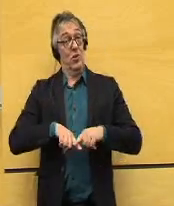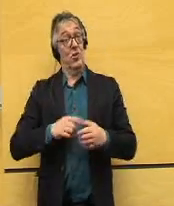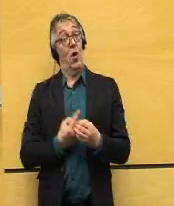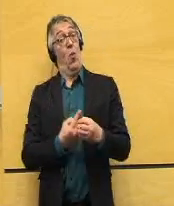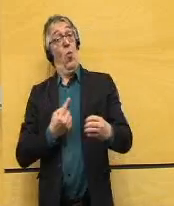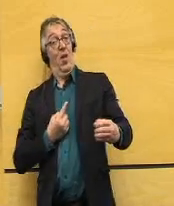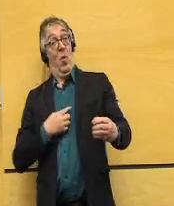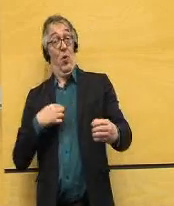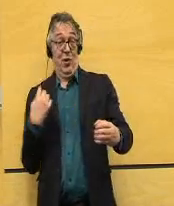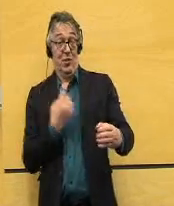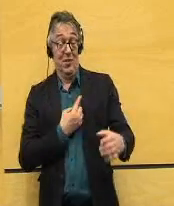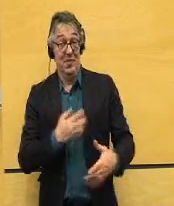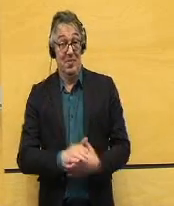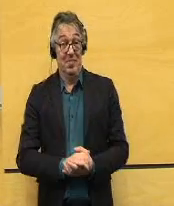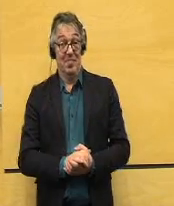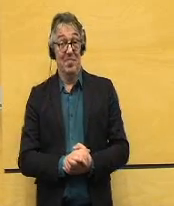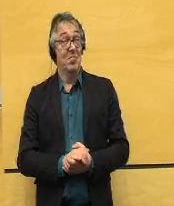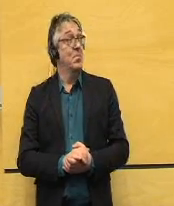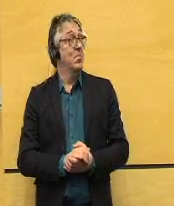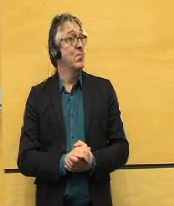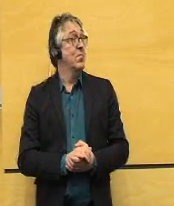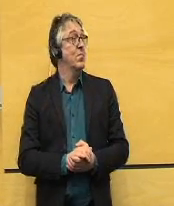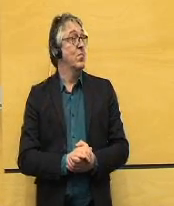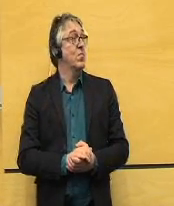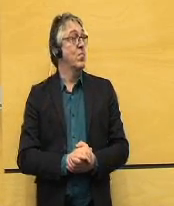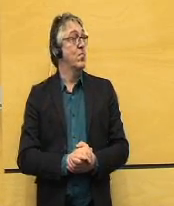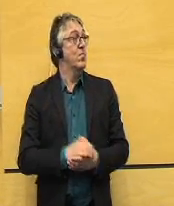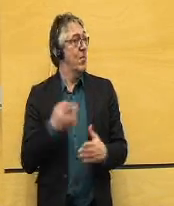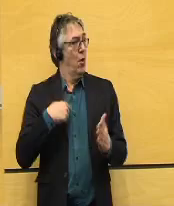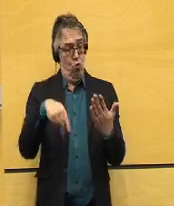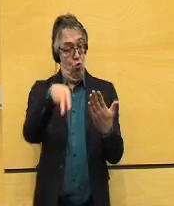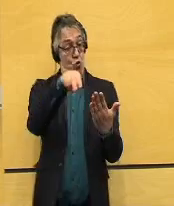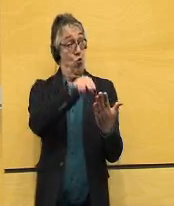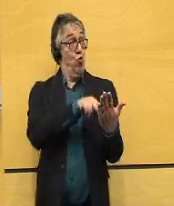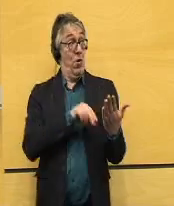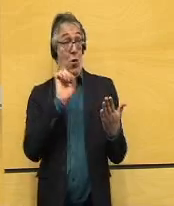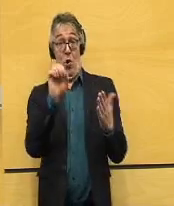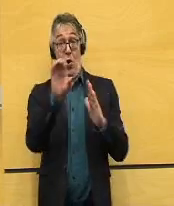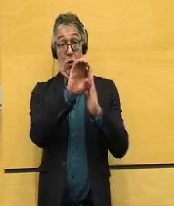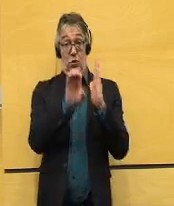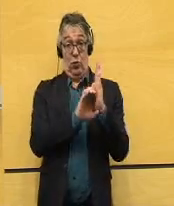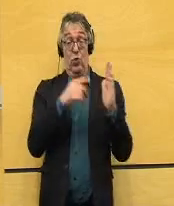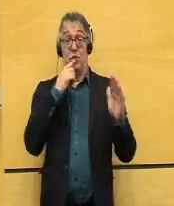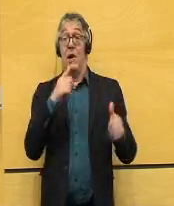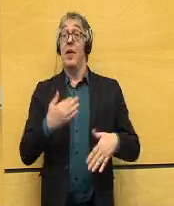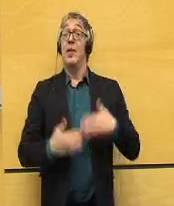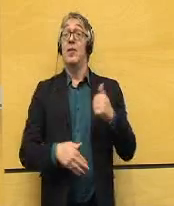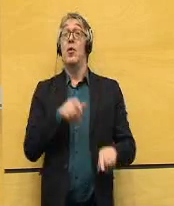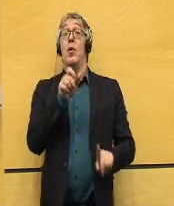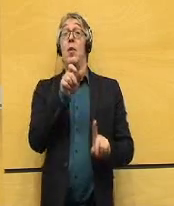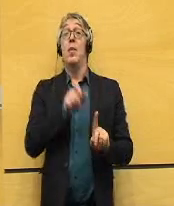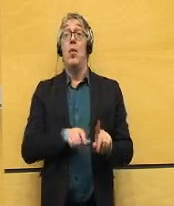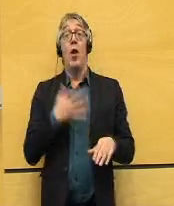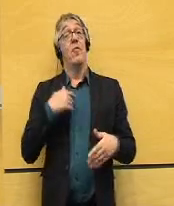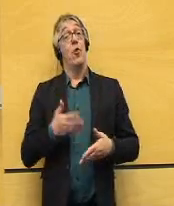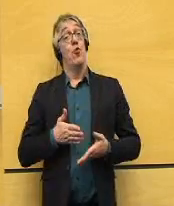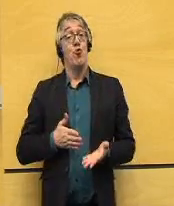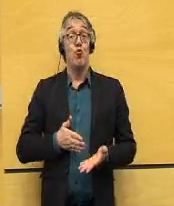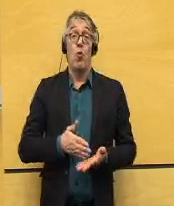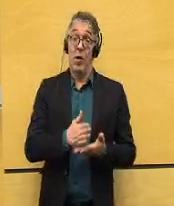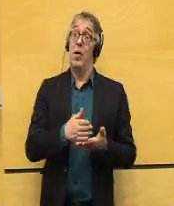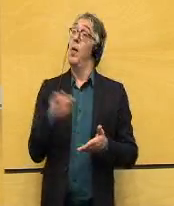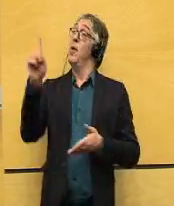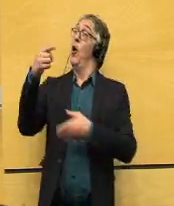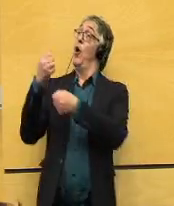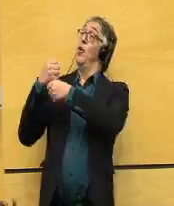Section 152 of the Constitution stipulates that persons with disabilities are entitled to representation by a